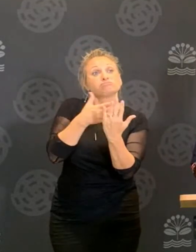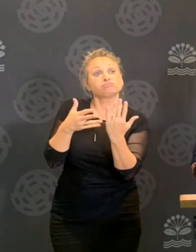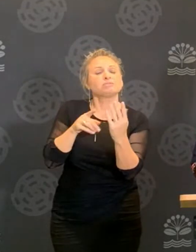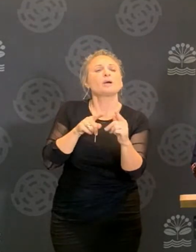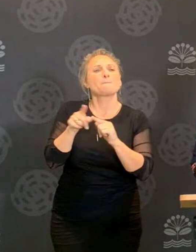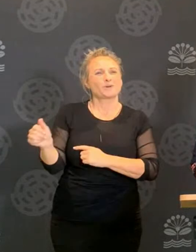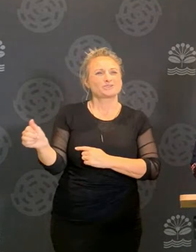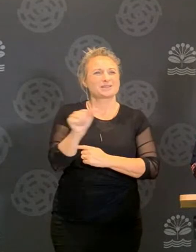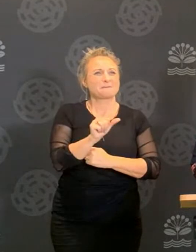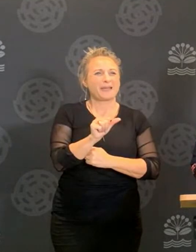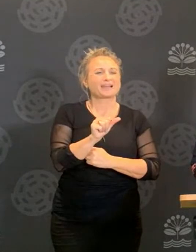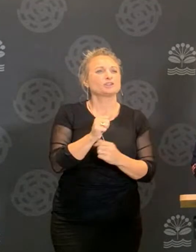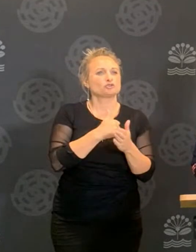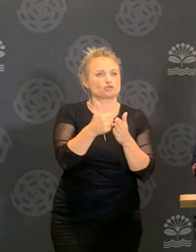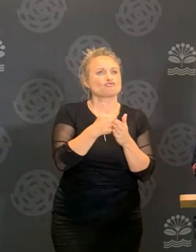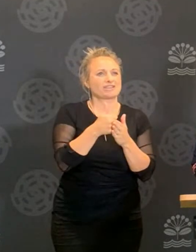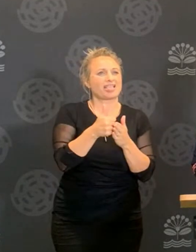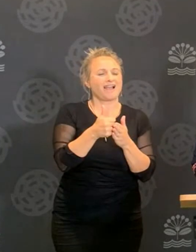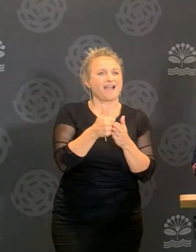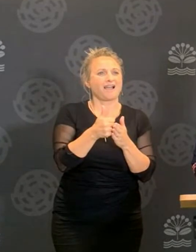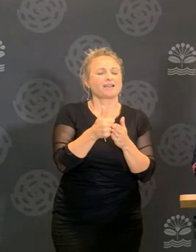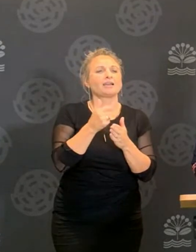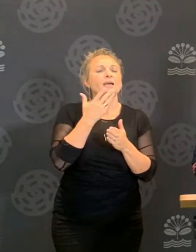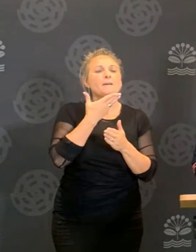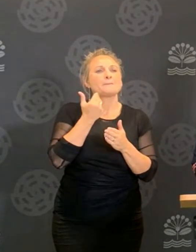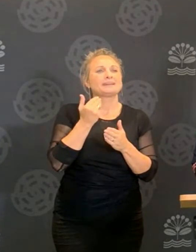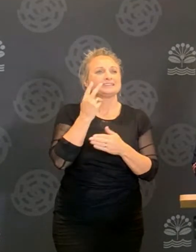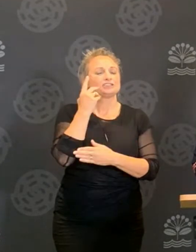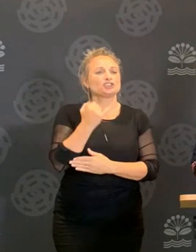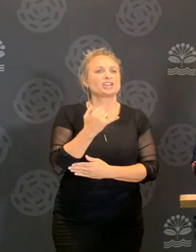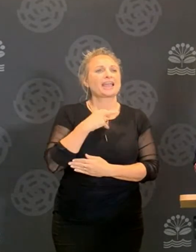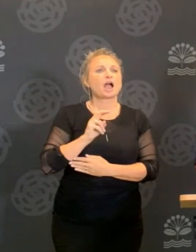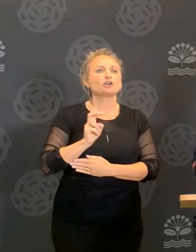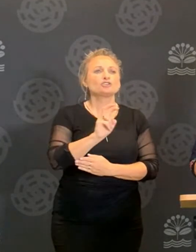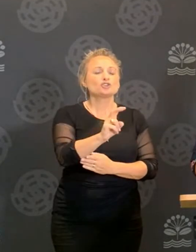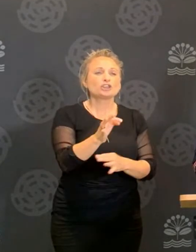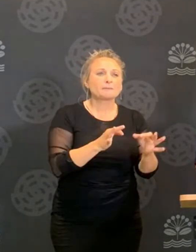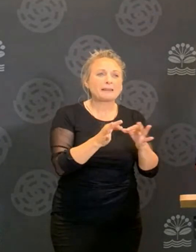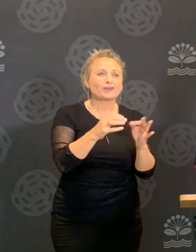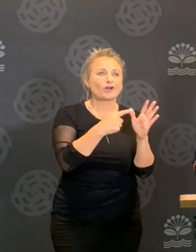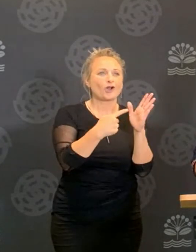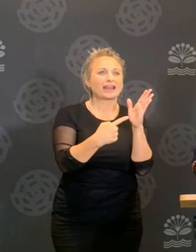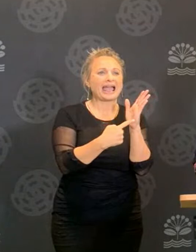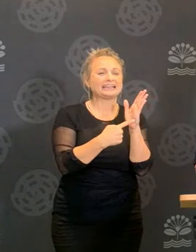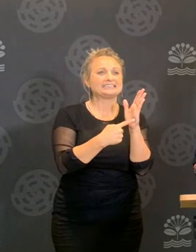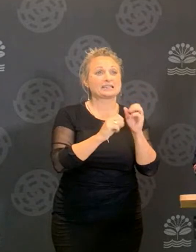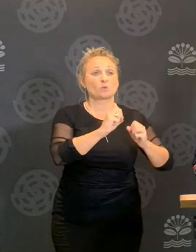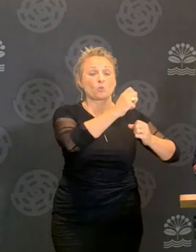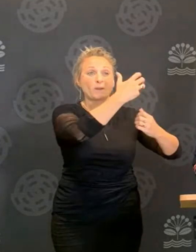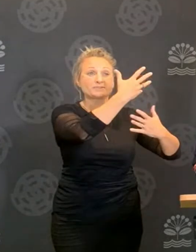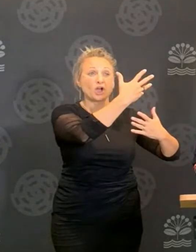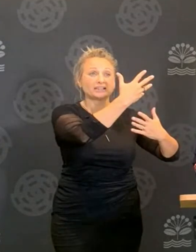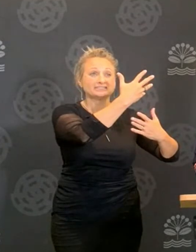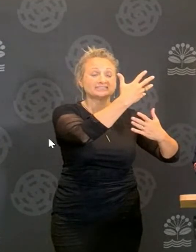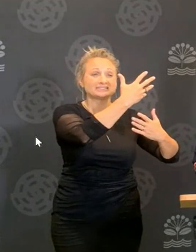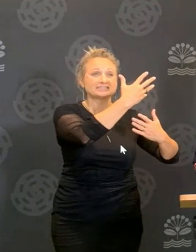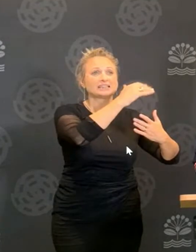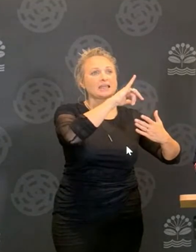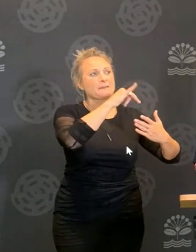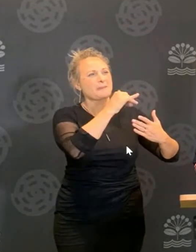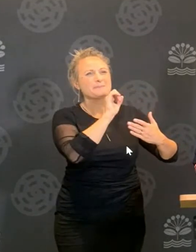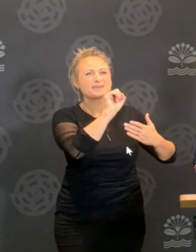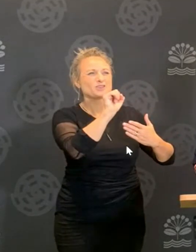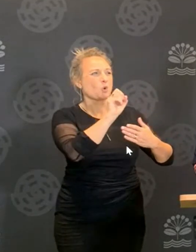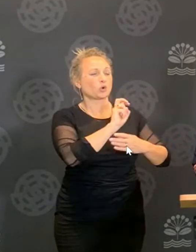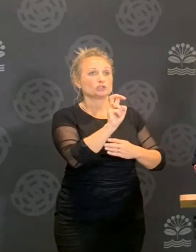if you're using public transport, just check the journey planner on AT's website just to check what level of disruption there may be for you in your